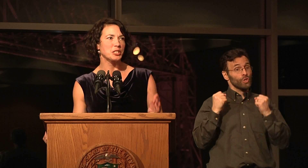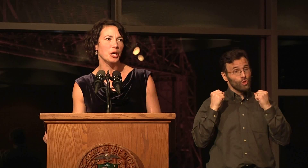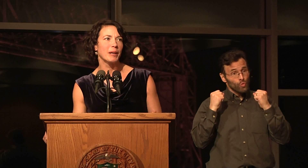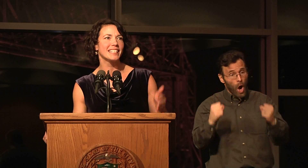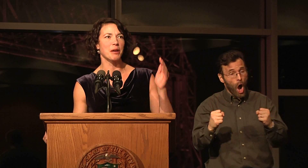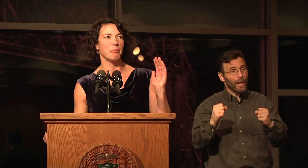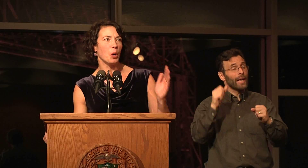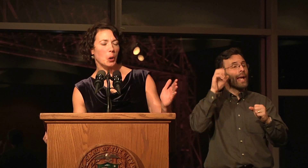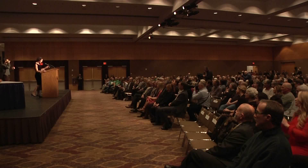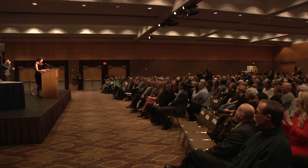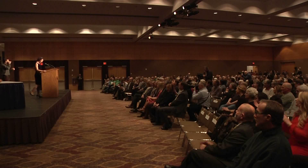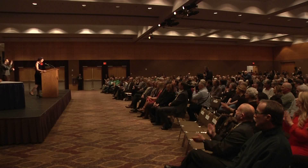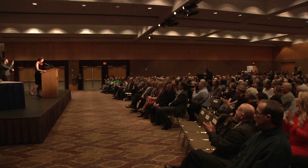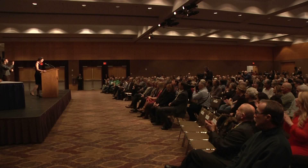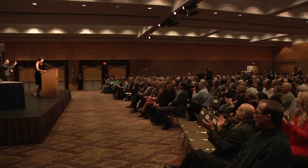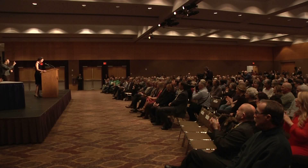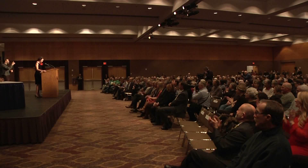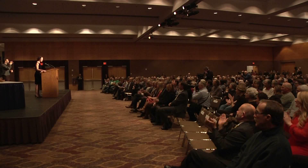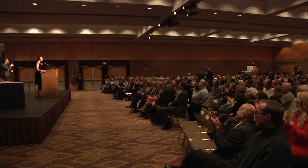strong and determined and bold,